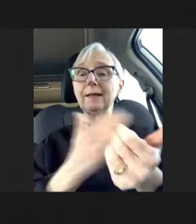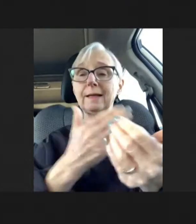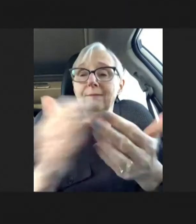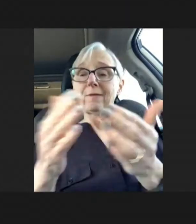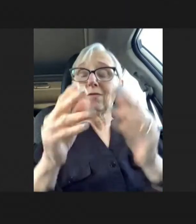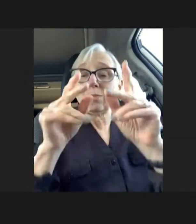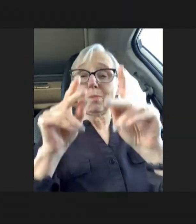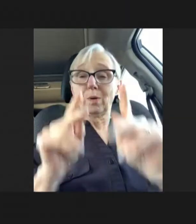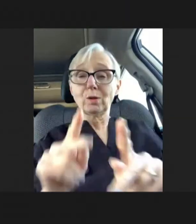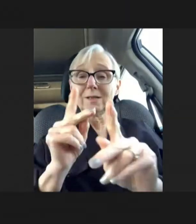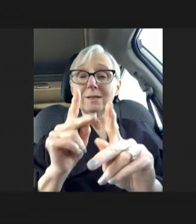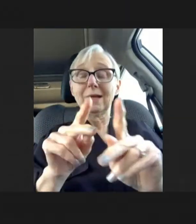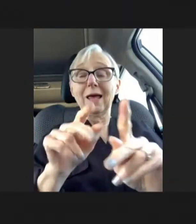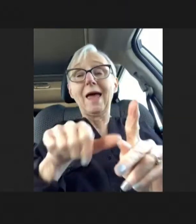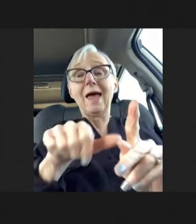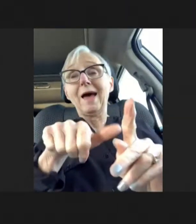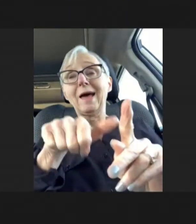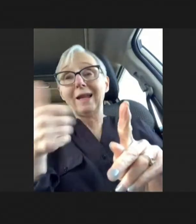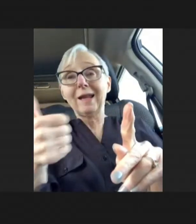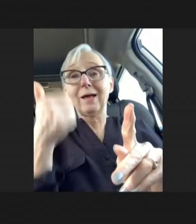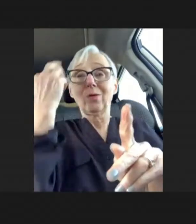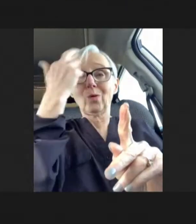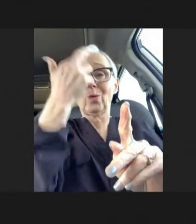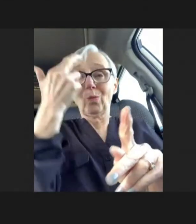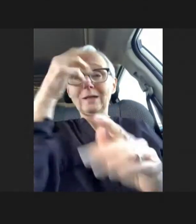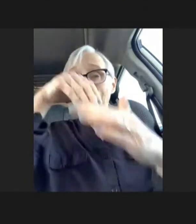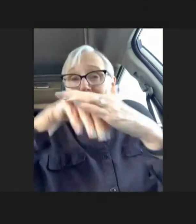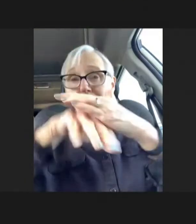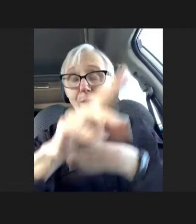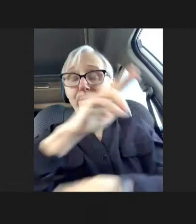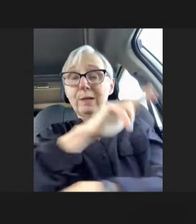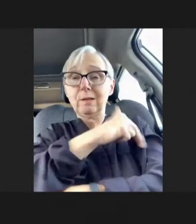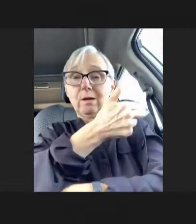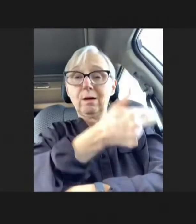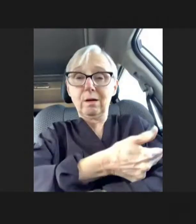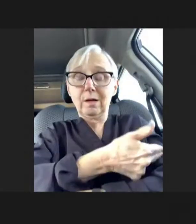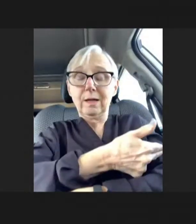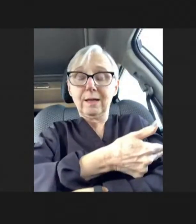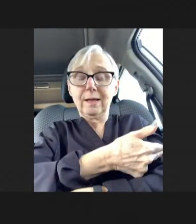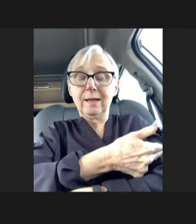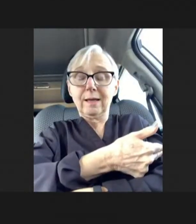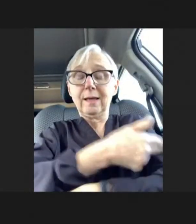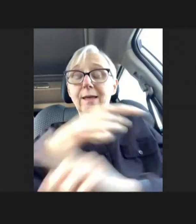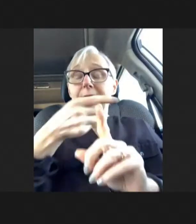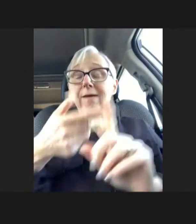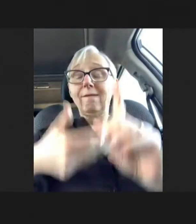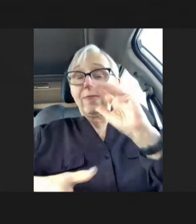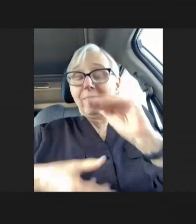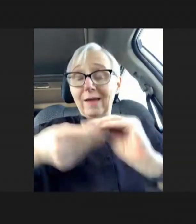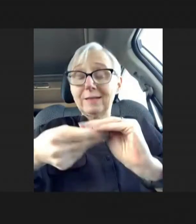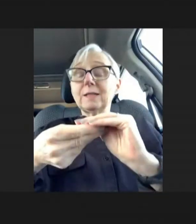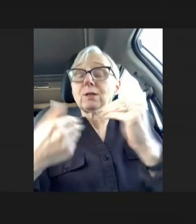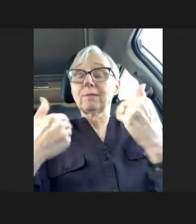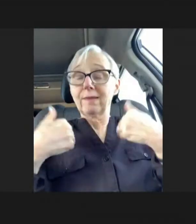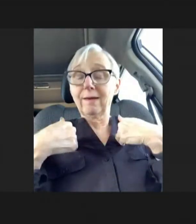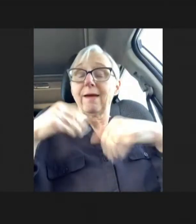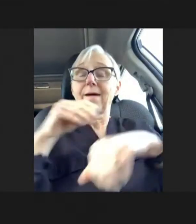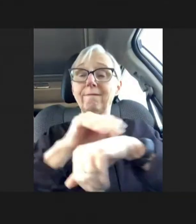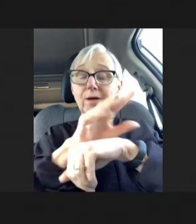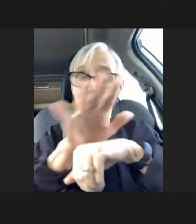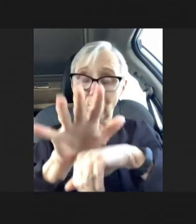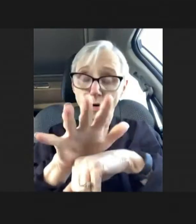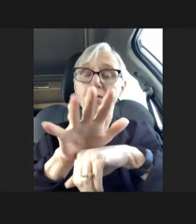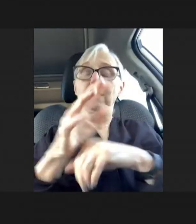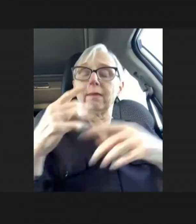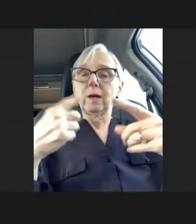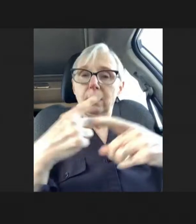primary diagnosis of something other than COVID-19, COVID-19 is still complicating their hospitalization for a variety of reasons,